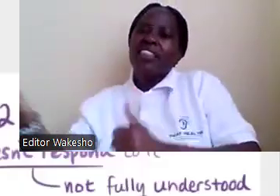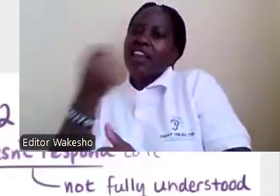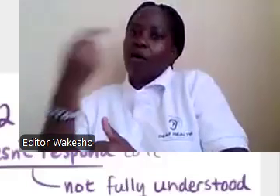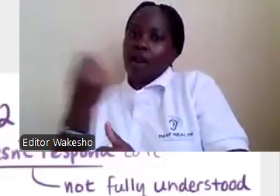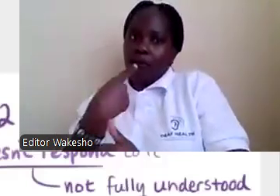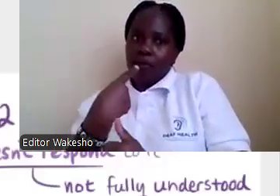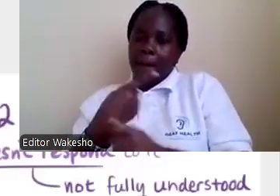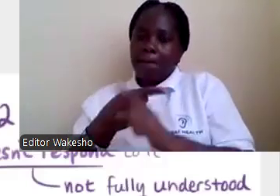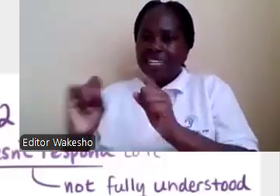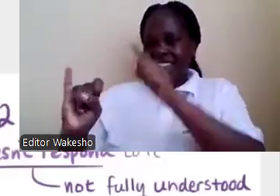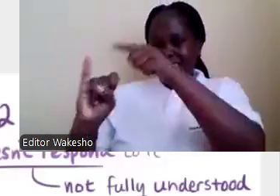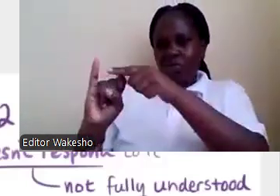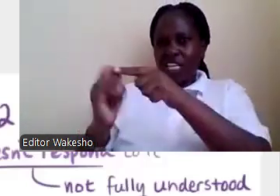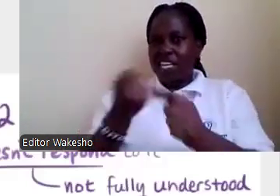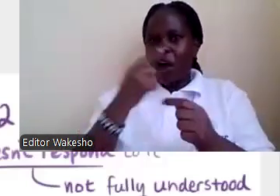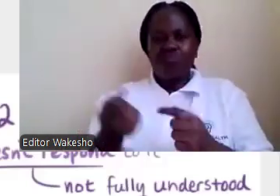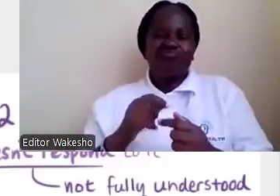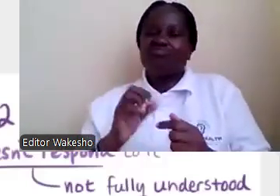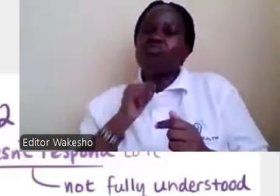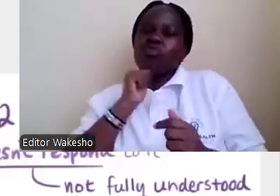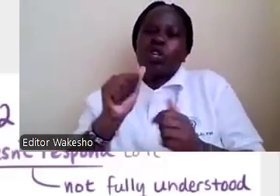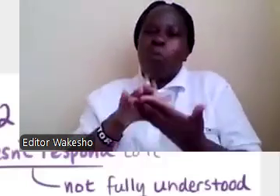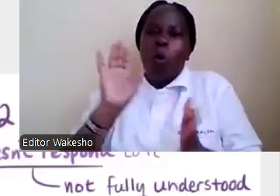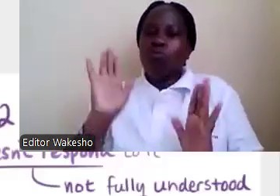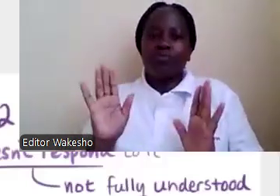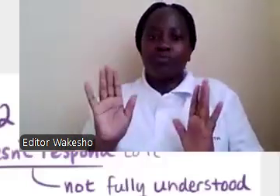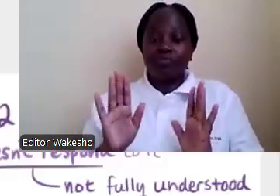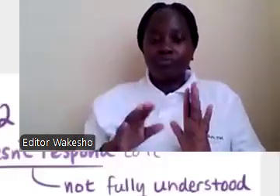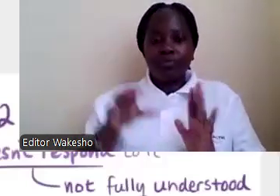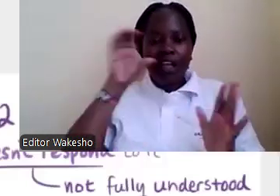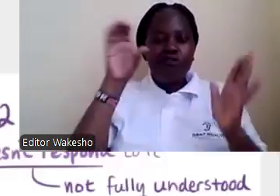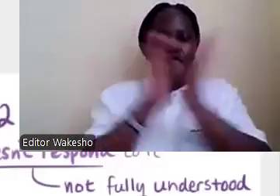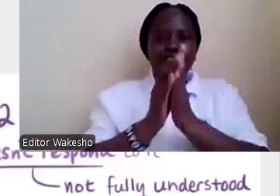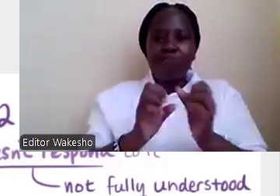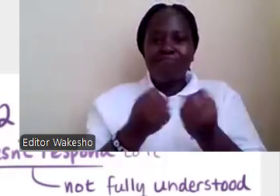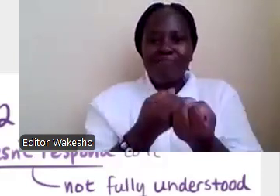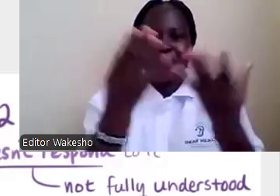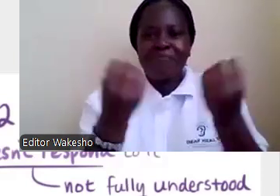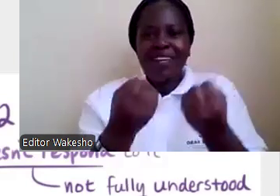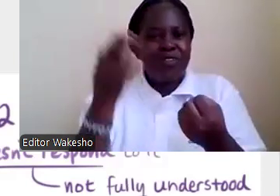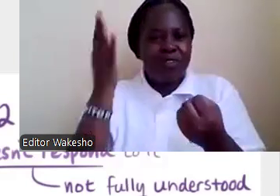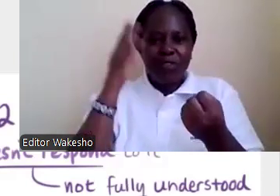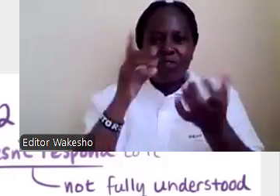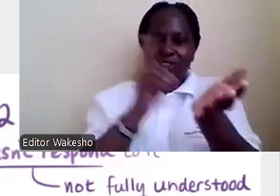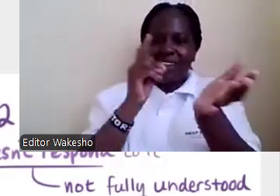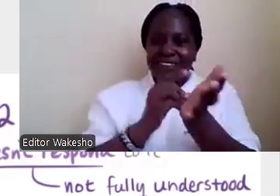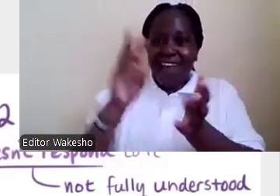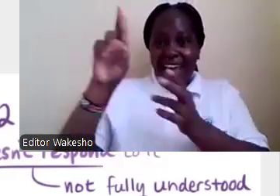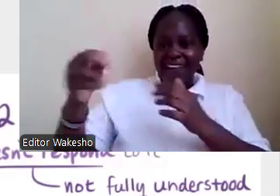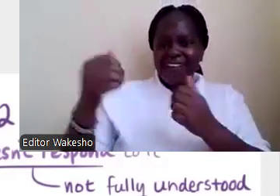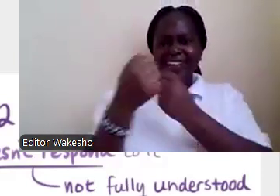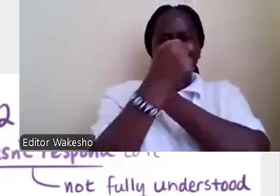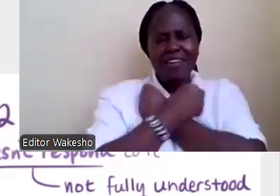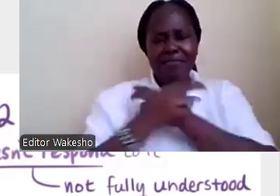role. So back to some more pictures. As you can see, I really like training with pictures. I think it helps